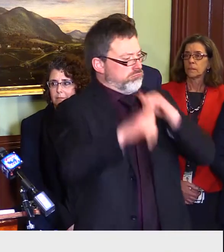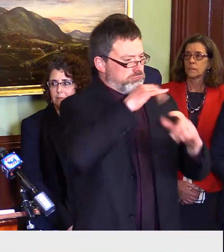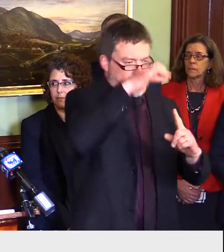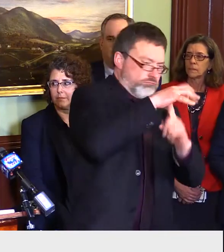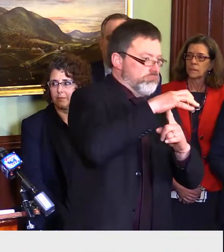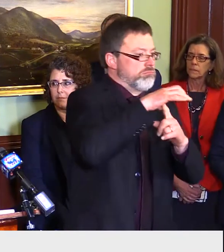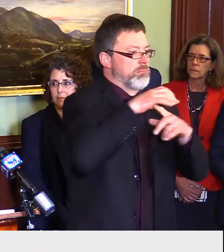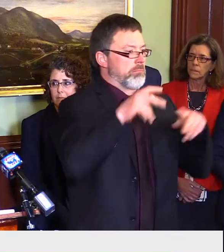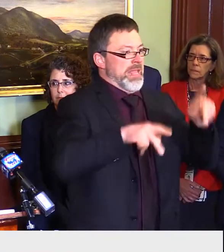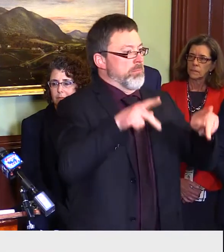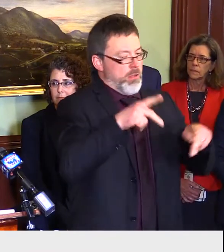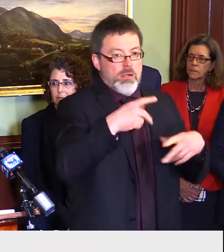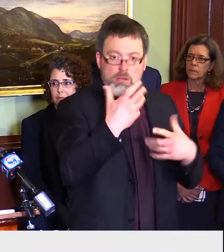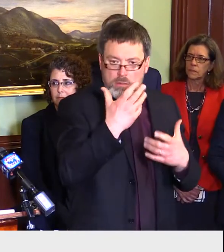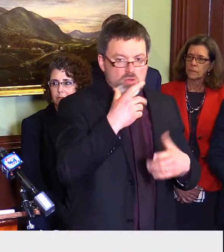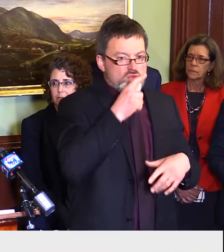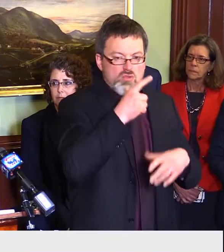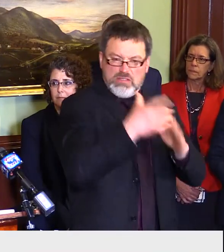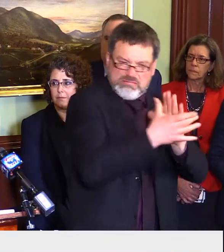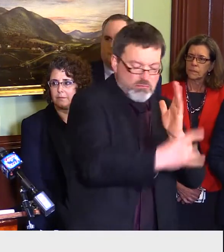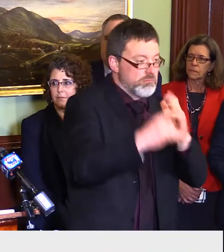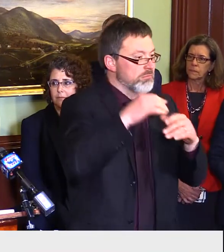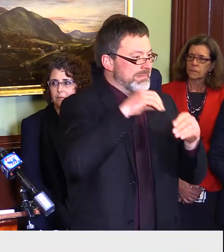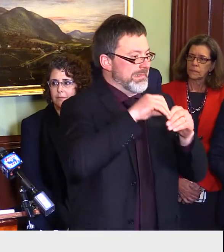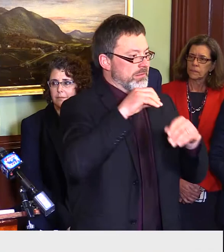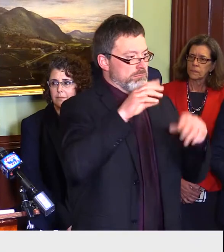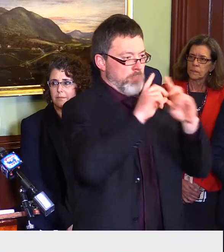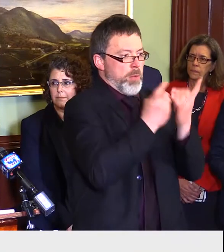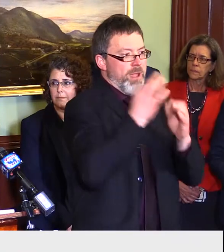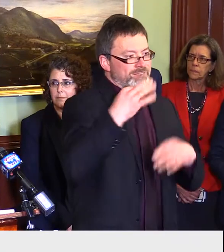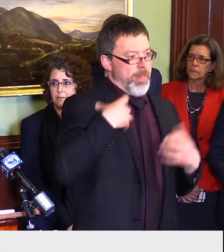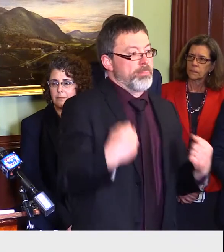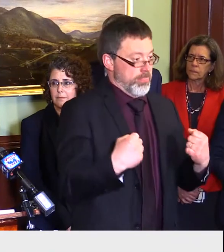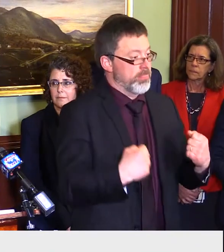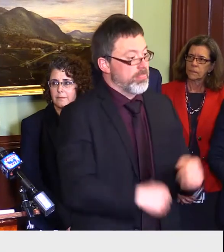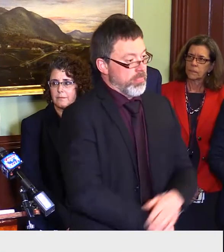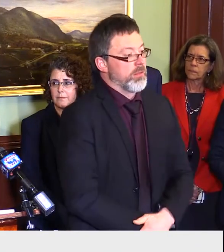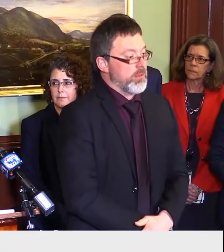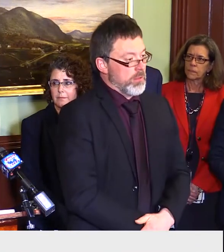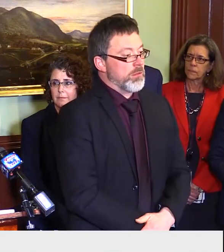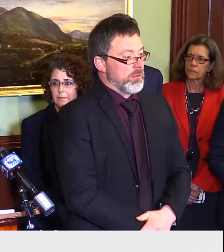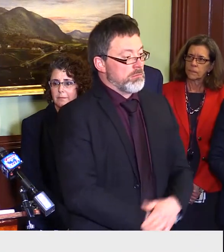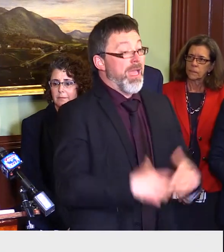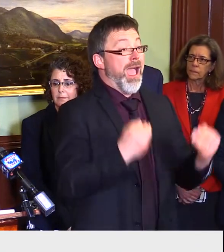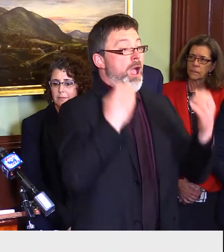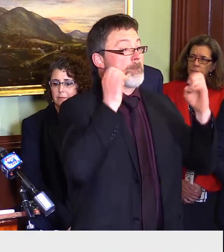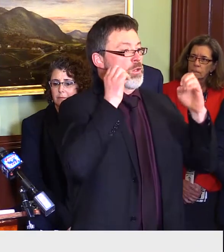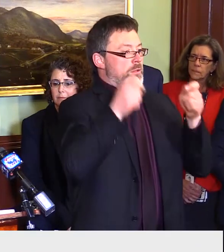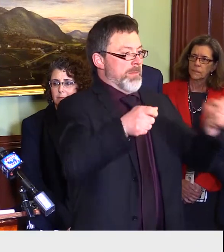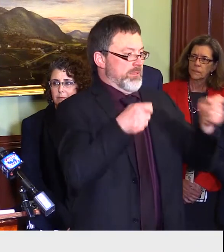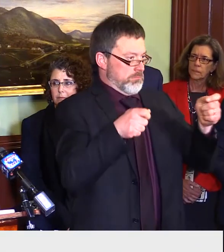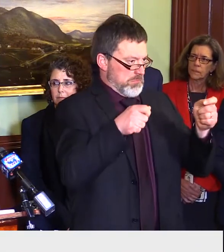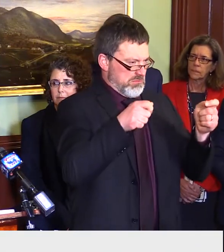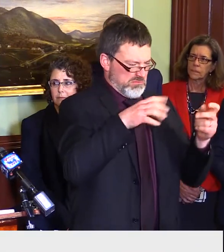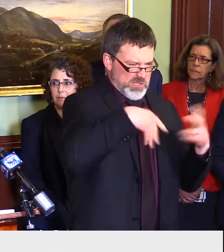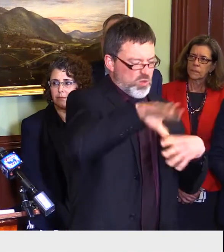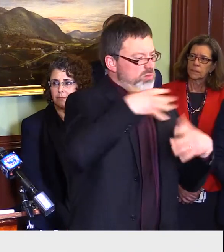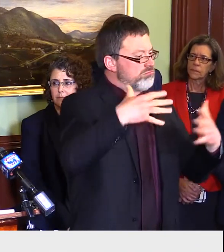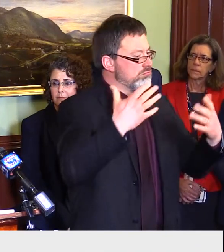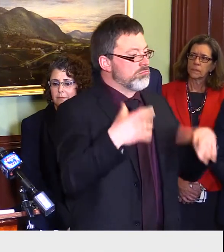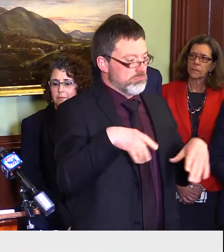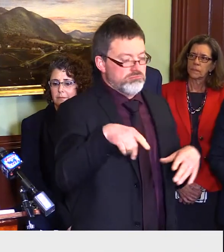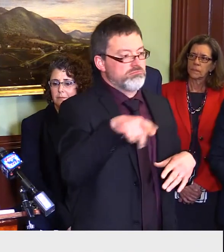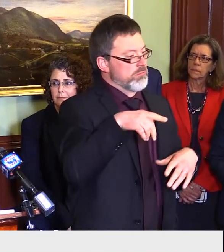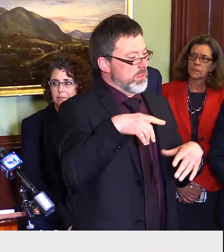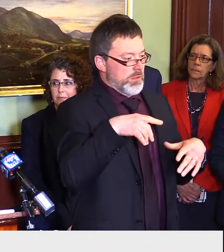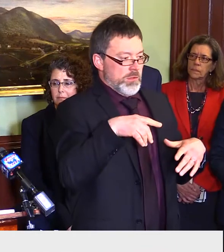state who've been working very hard to prepare for and respond to this virus, and who will